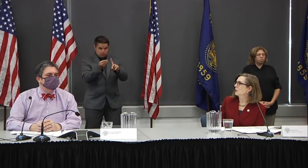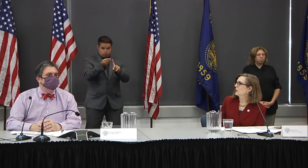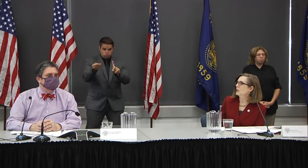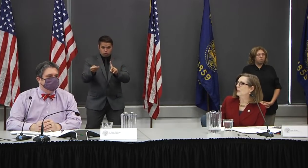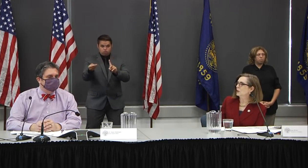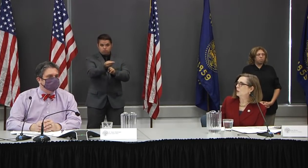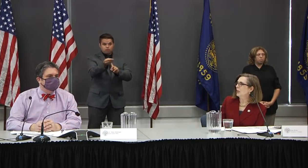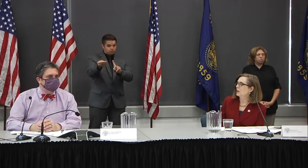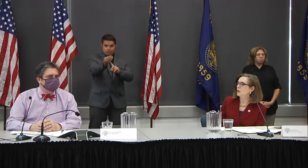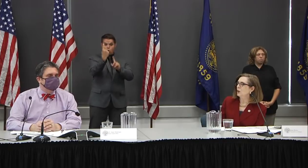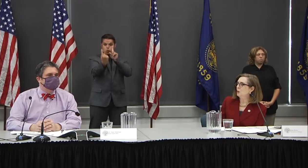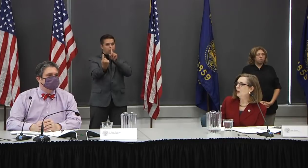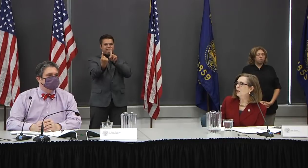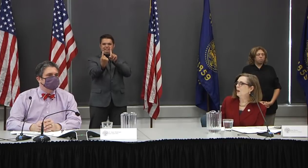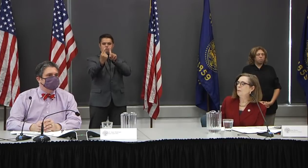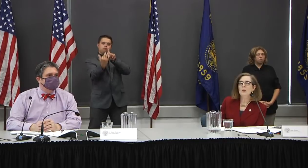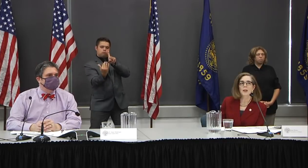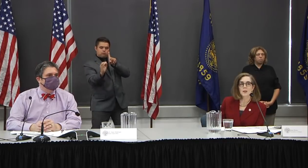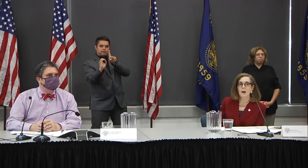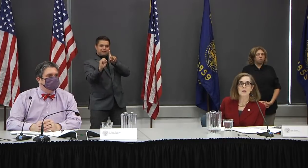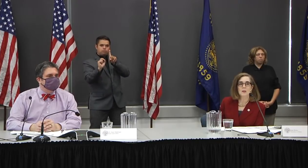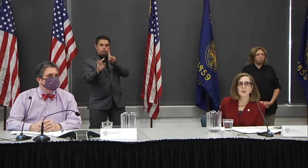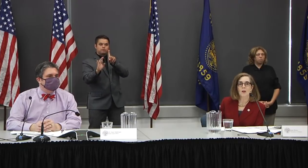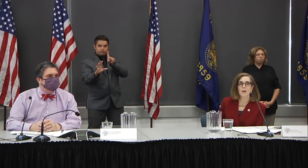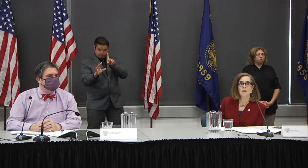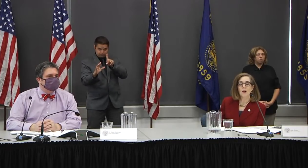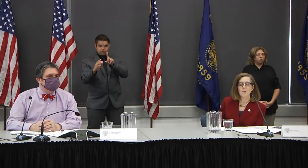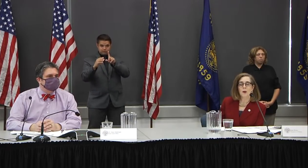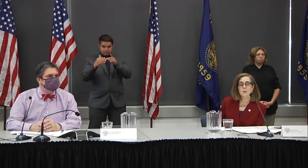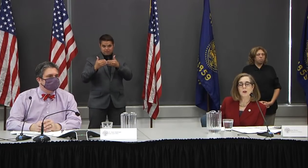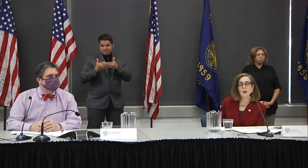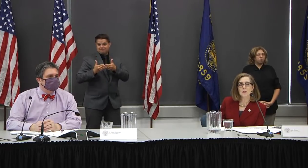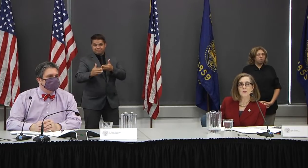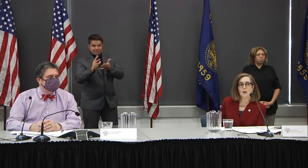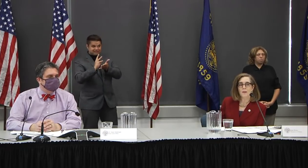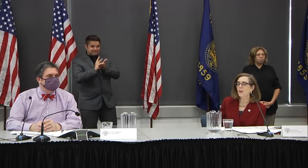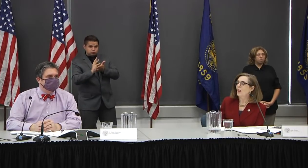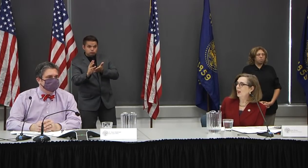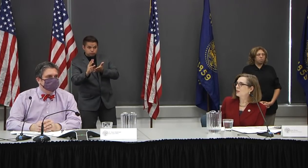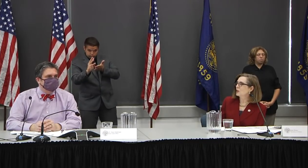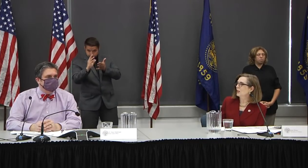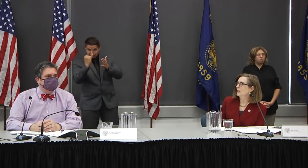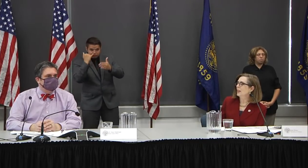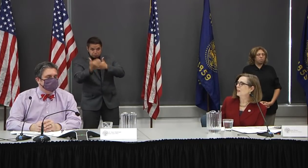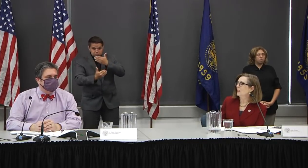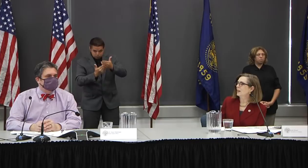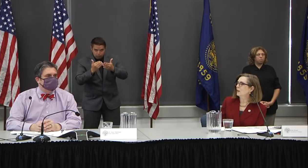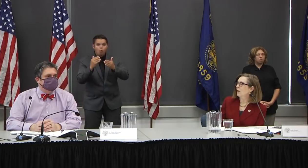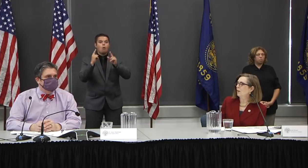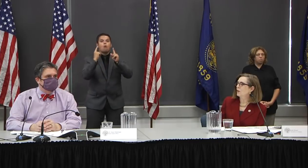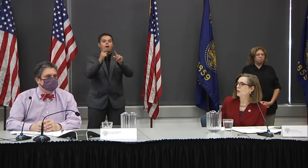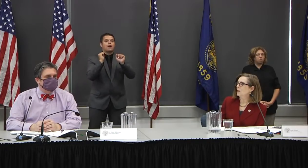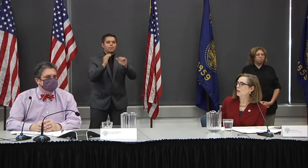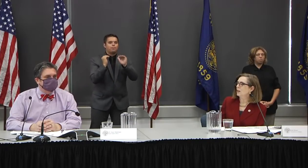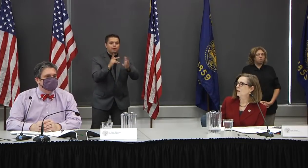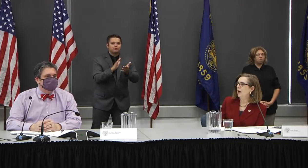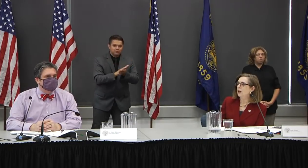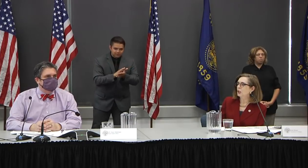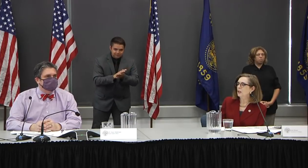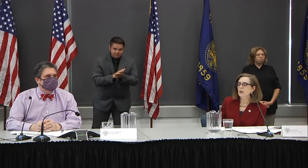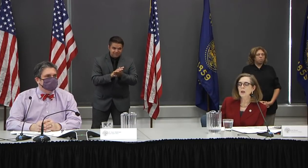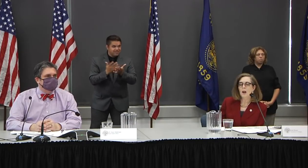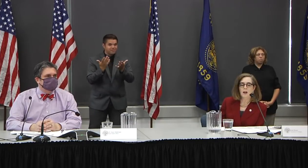as little as 6 weeks. So it's honestly all up to all of us, and it's going to take collective effort and